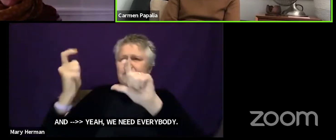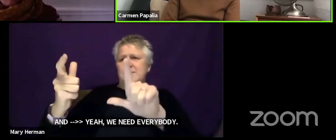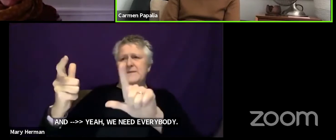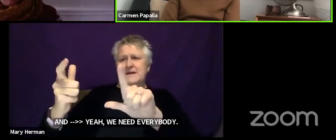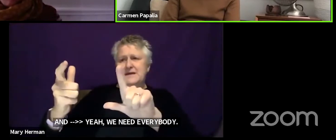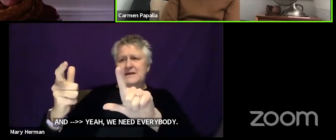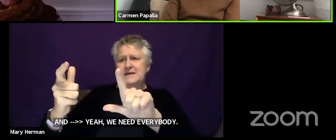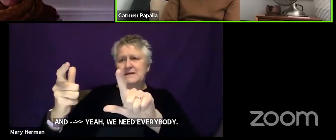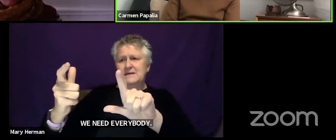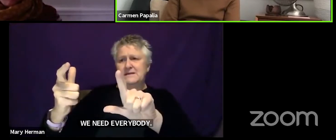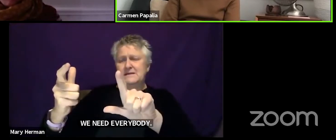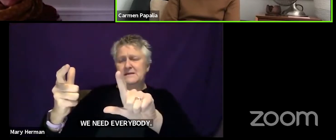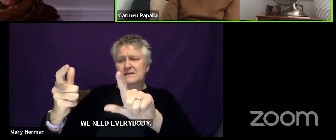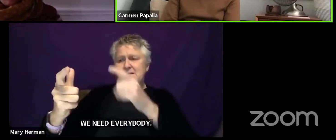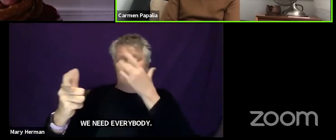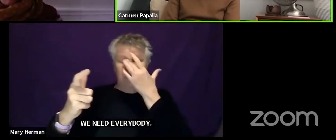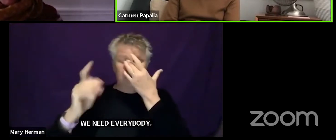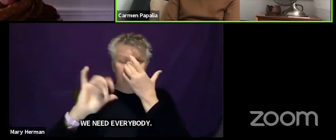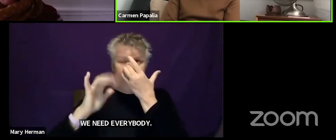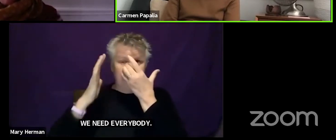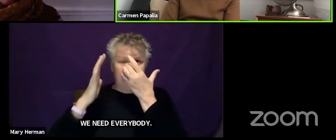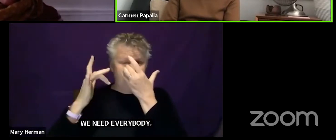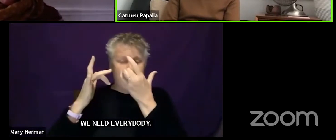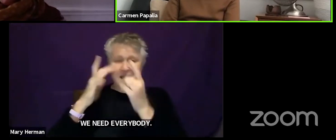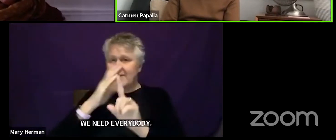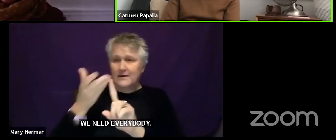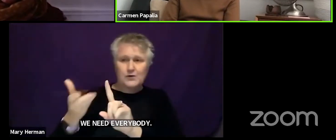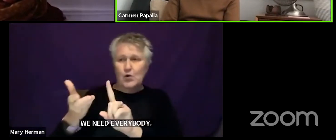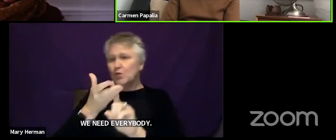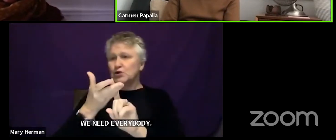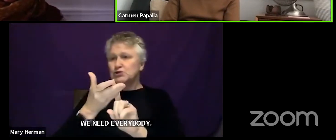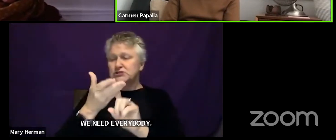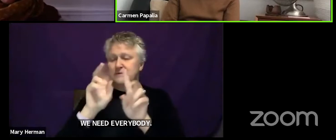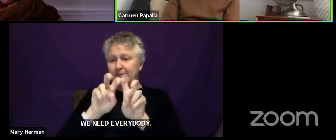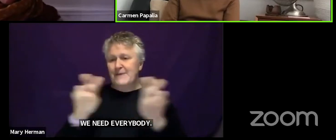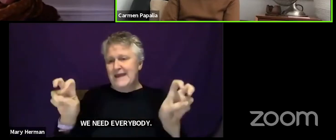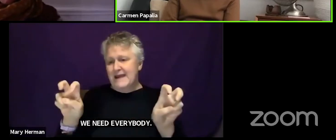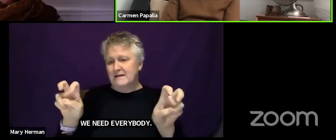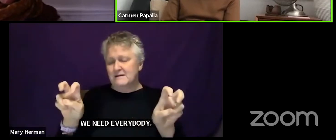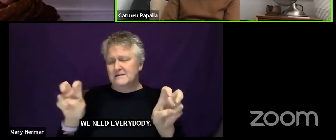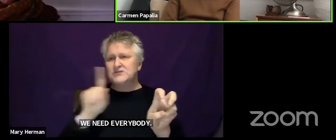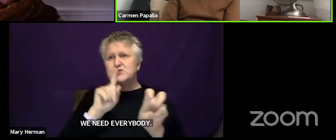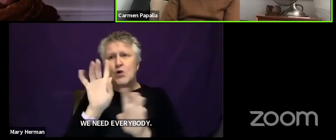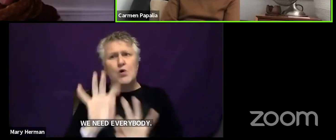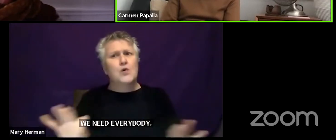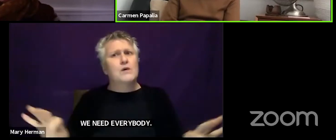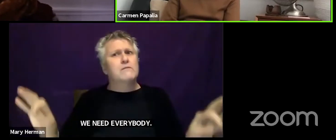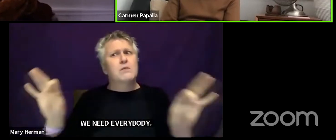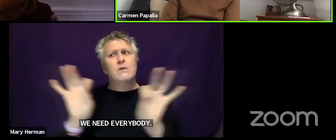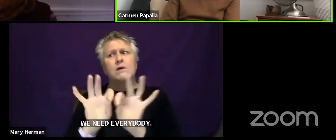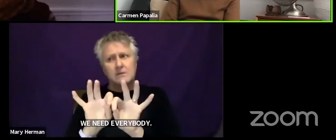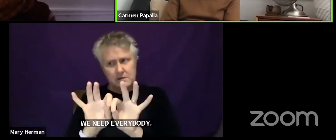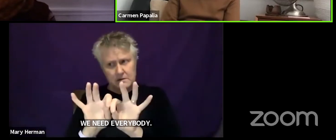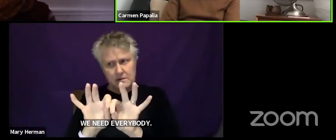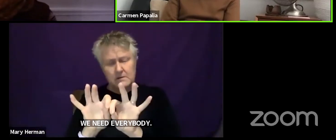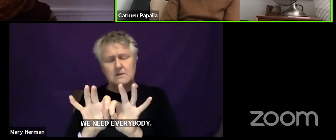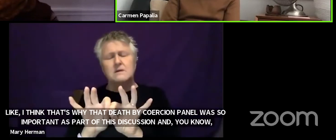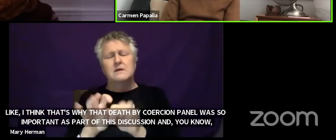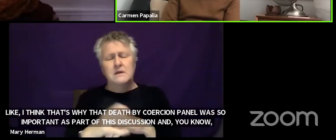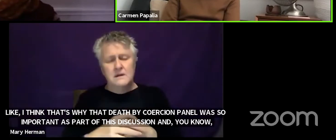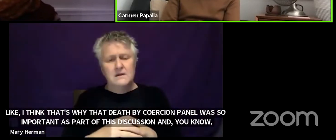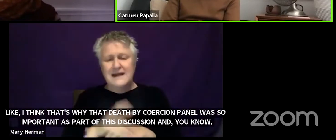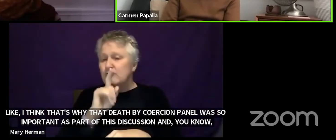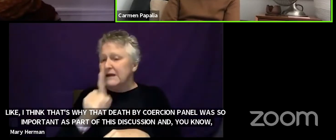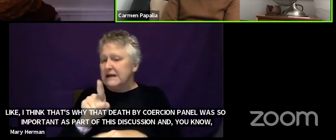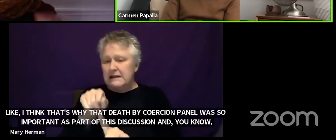that death by coercion panel was so important as part of this discussion. And like it really was addressing